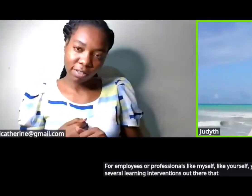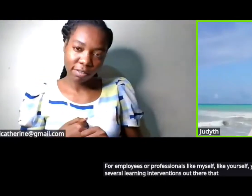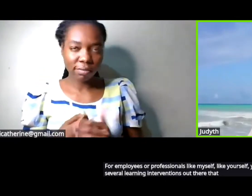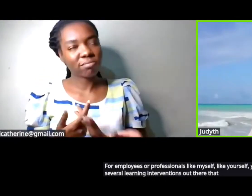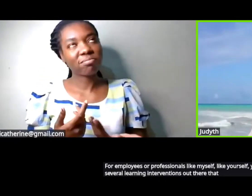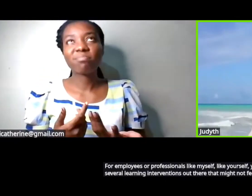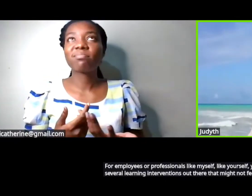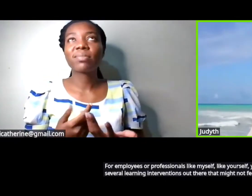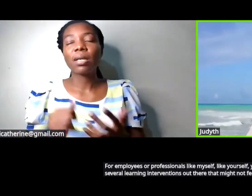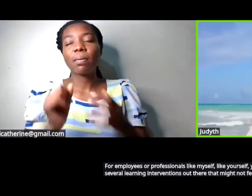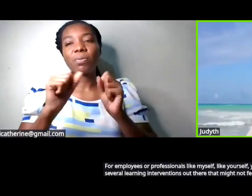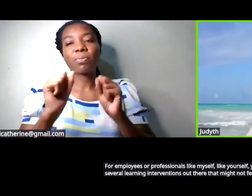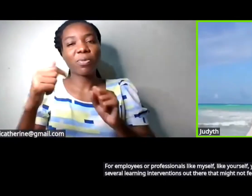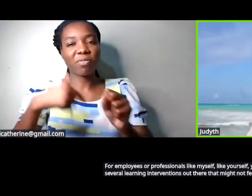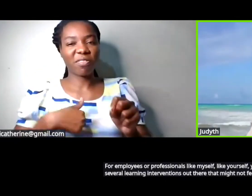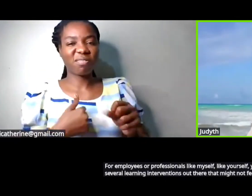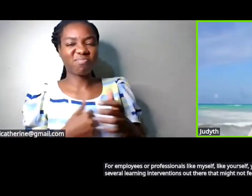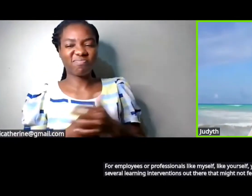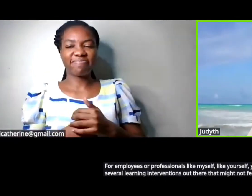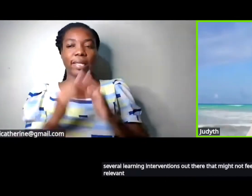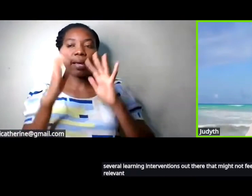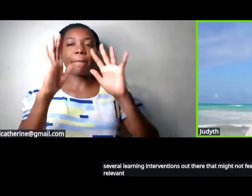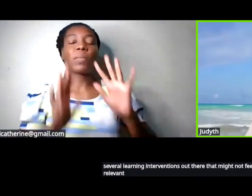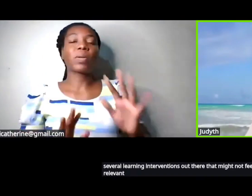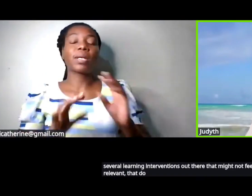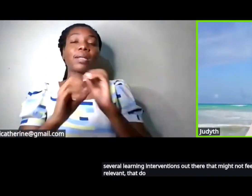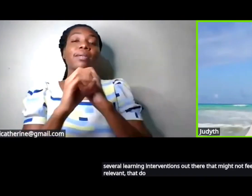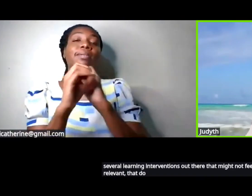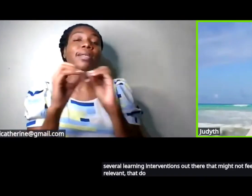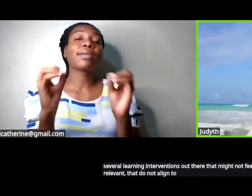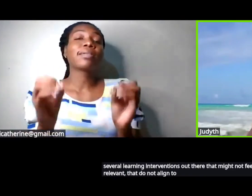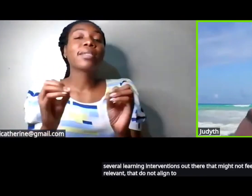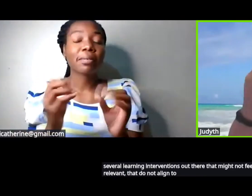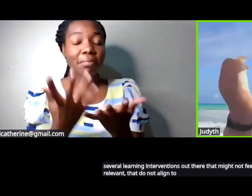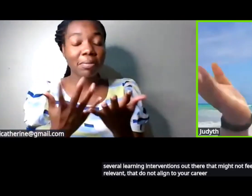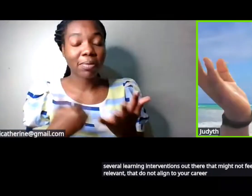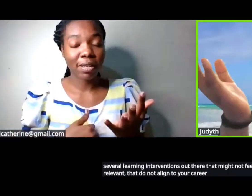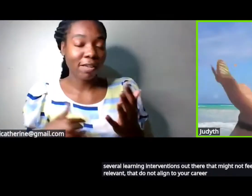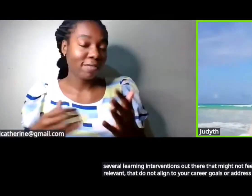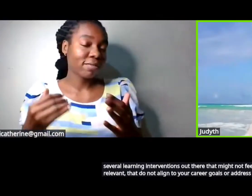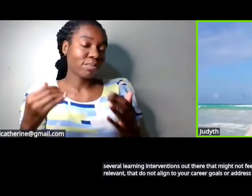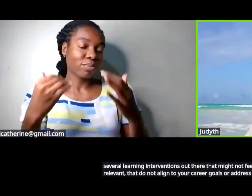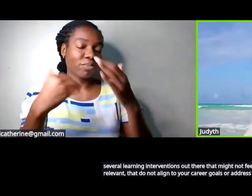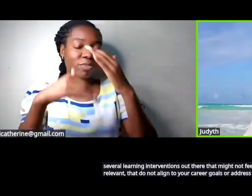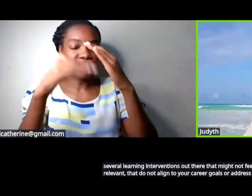they are relevant, that do not align to your career goals or address your immediate